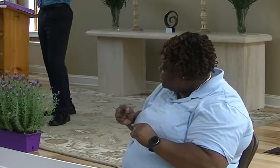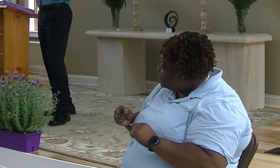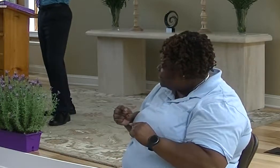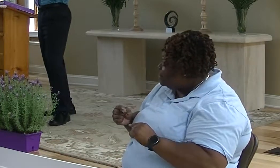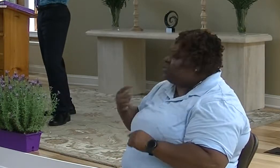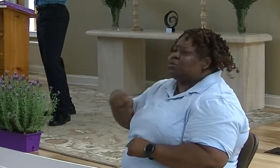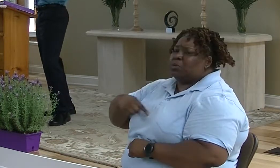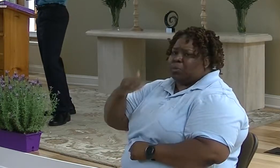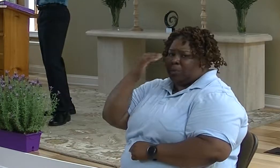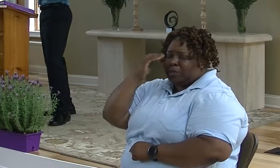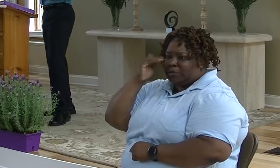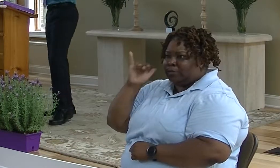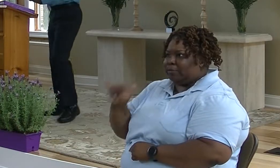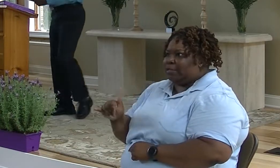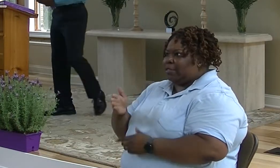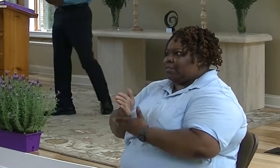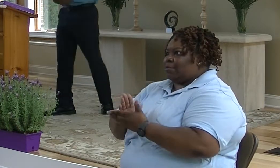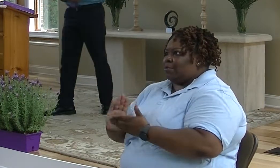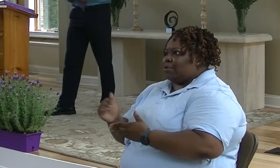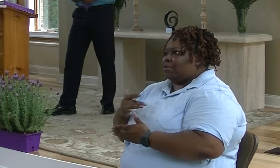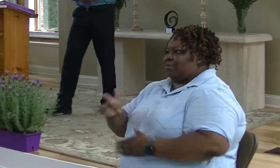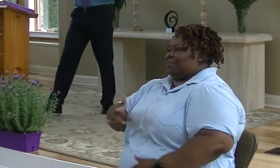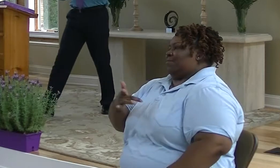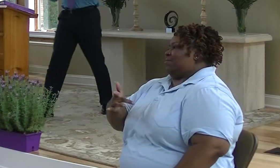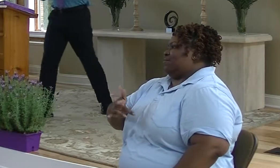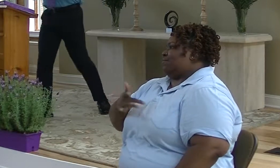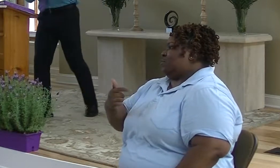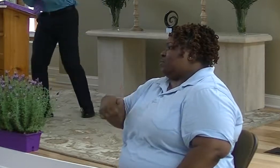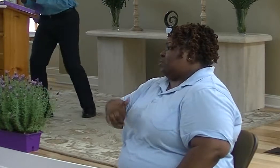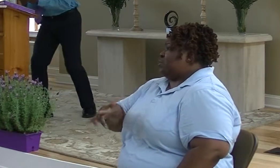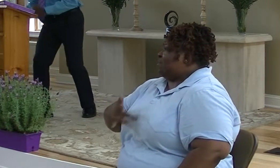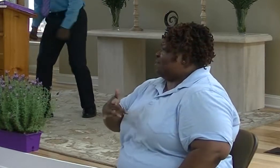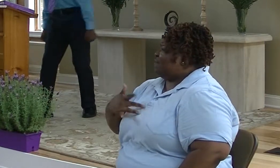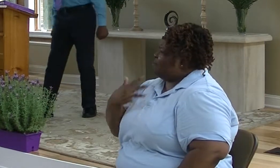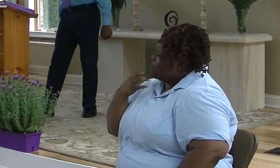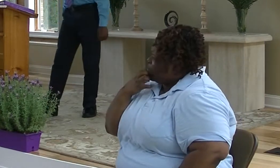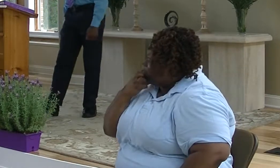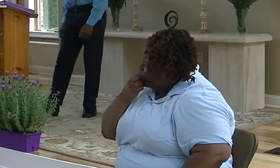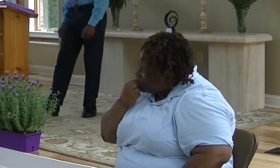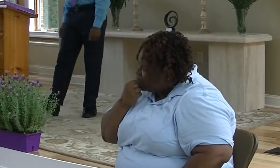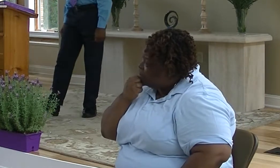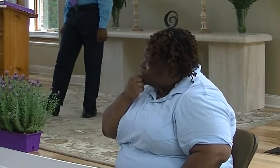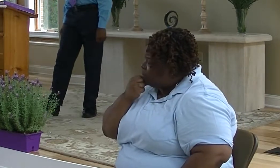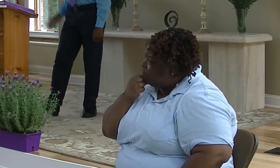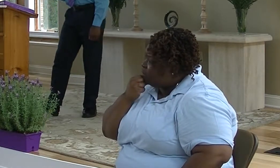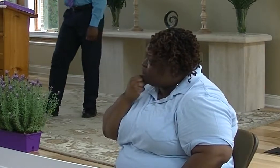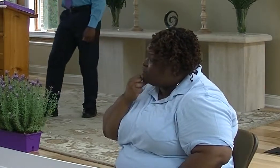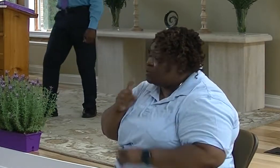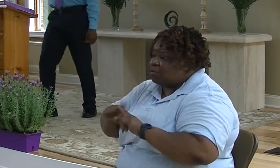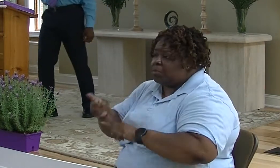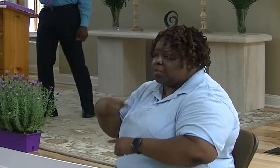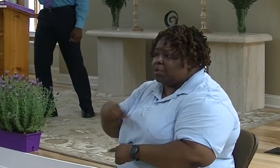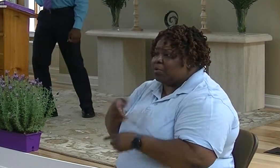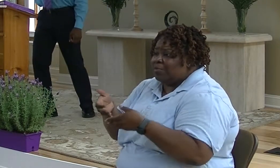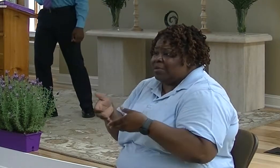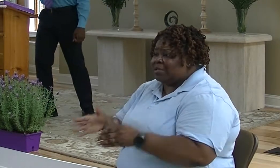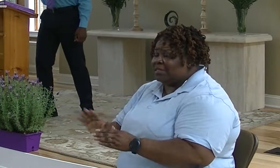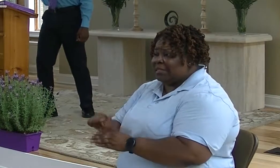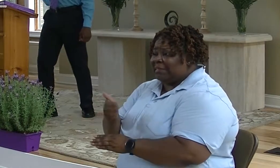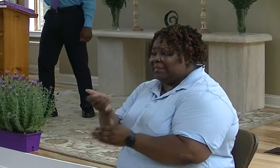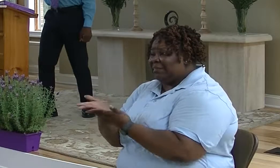We know that there is a part of us that feels, and we feel passionately. But we let